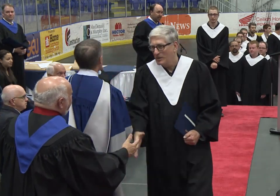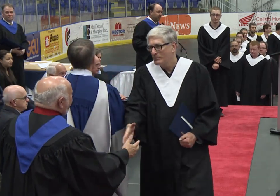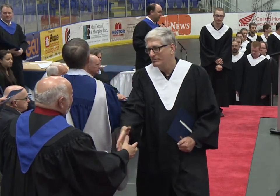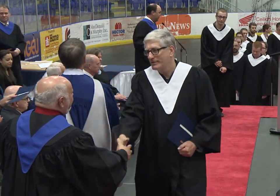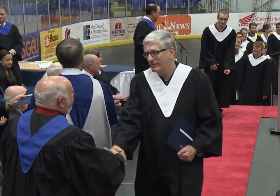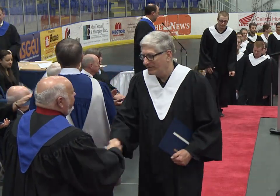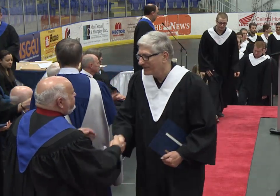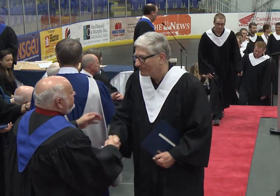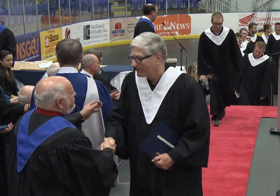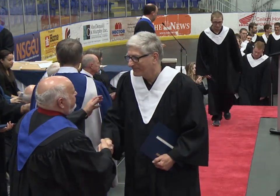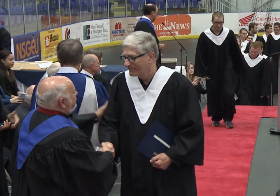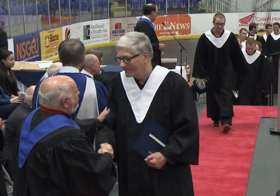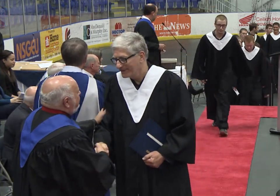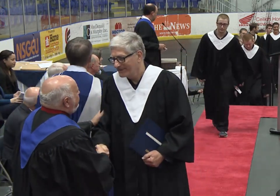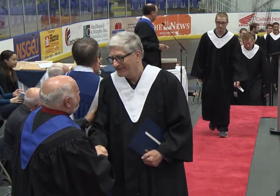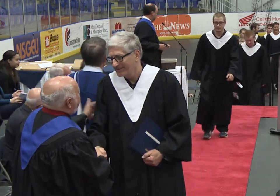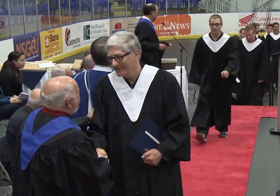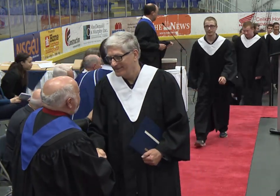Dylan Wright.